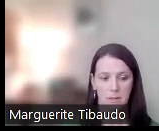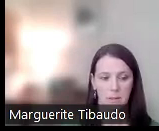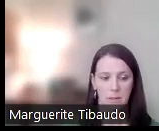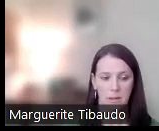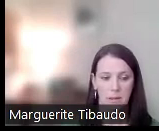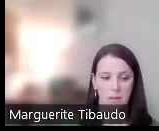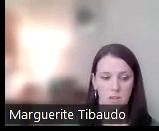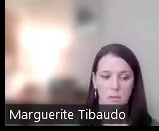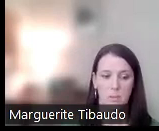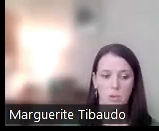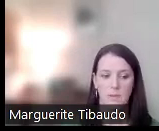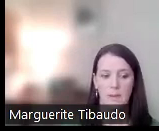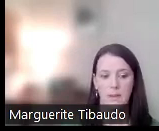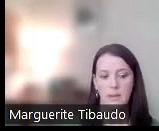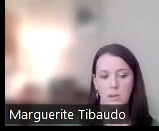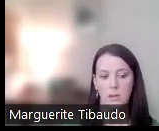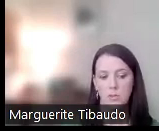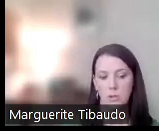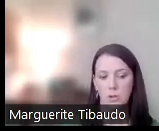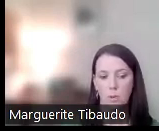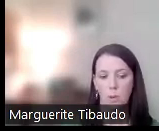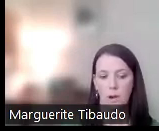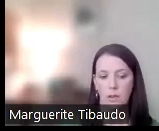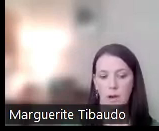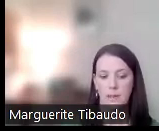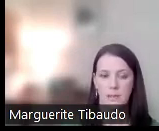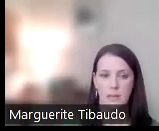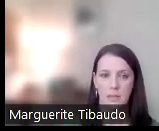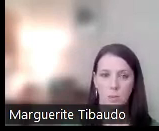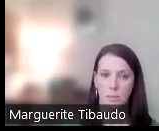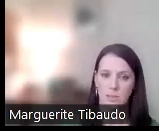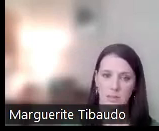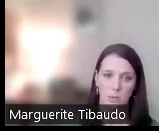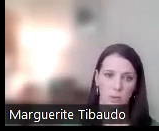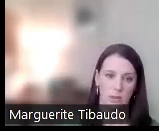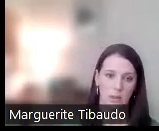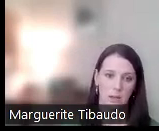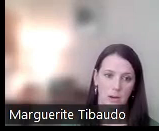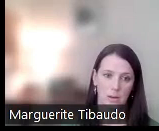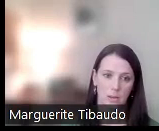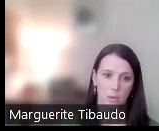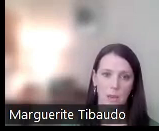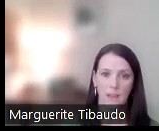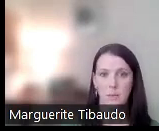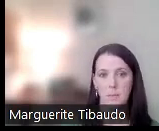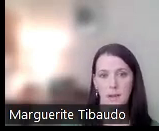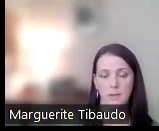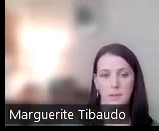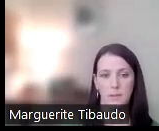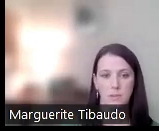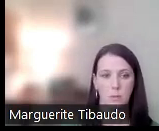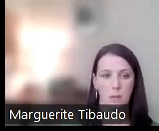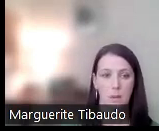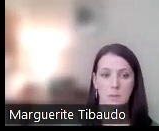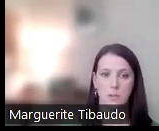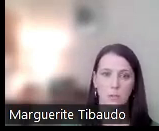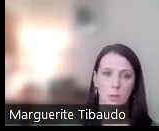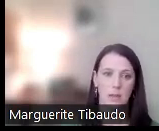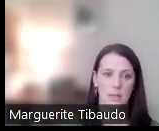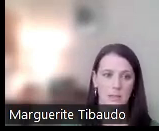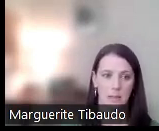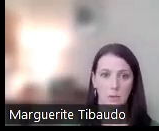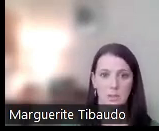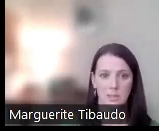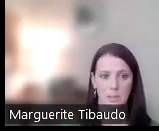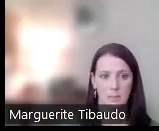environment. There's been reports of having little control over where their eyes attend when presented with clutter. So we have to be mindful of this when it comes